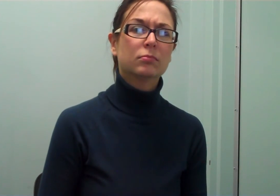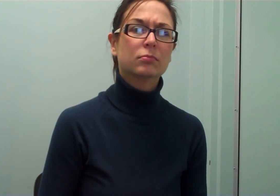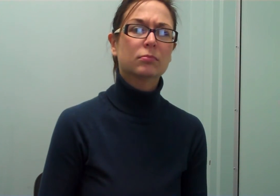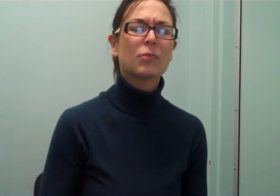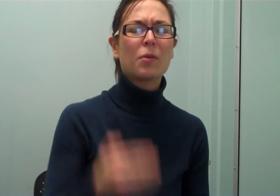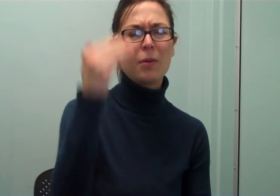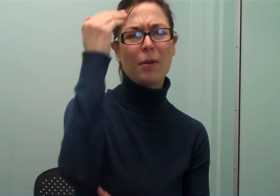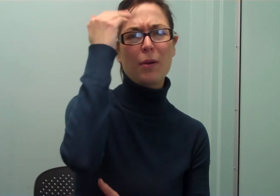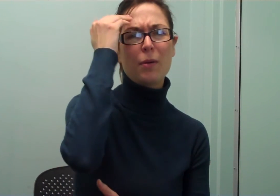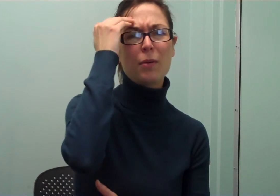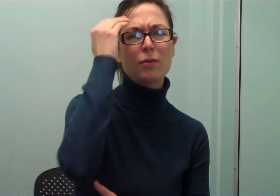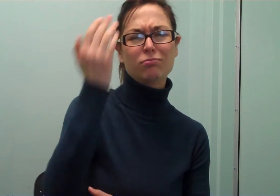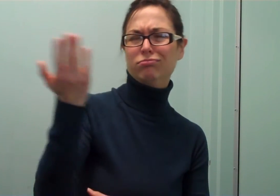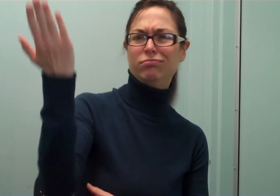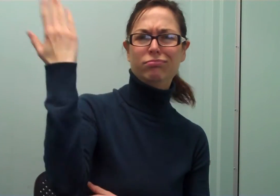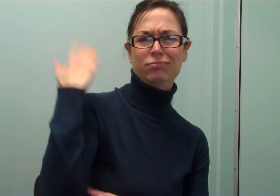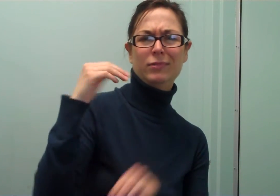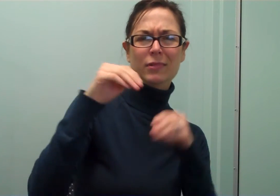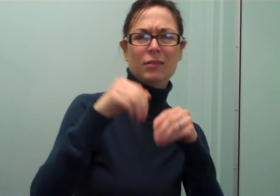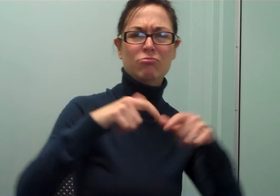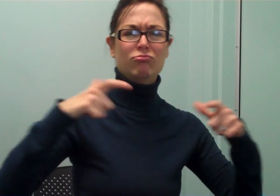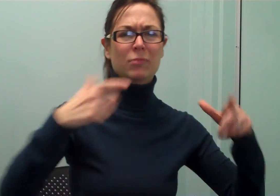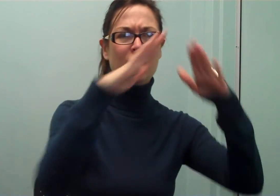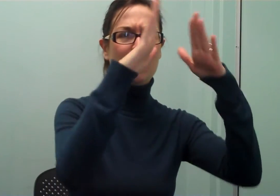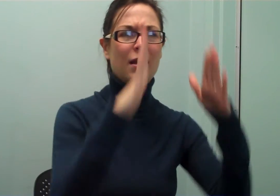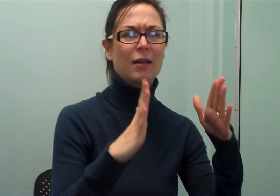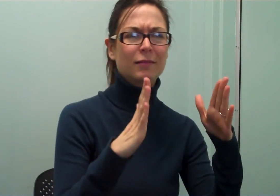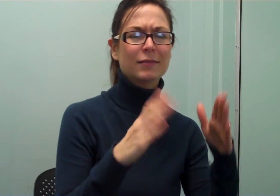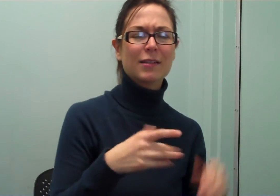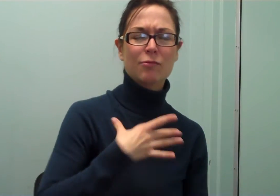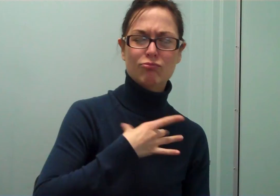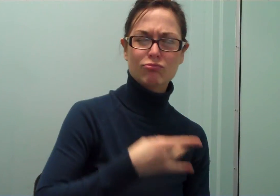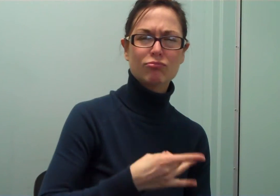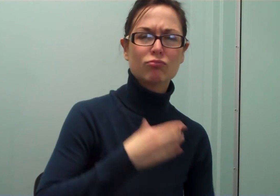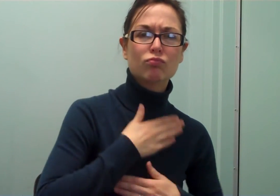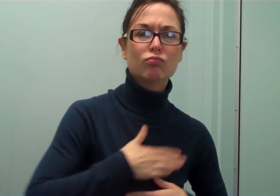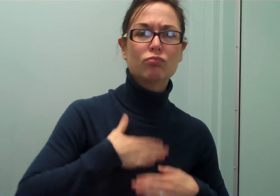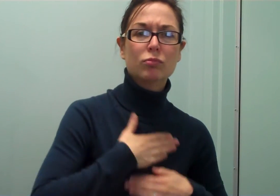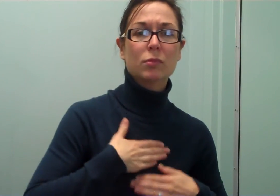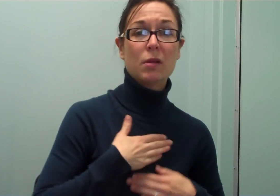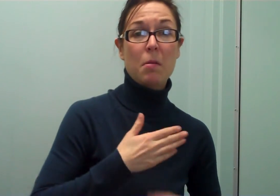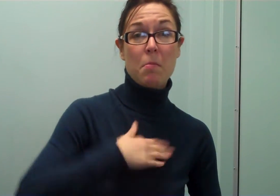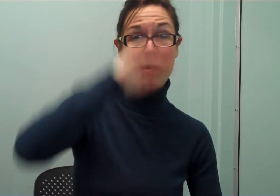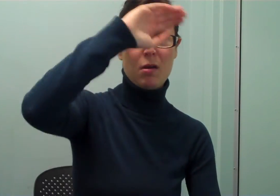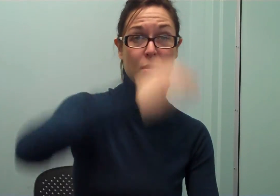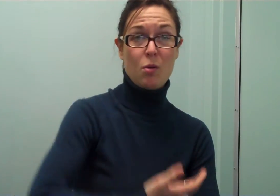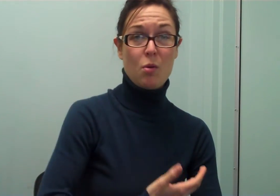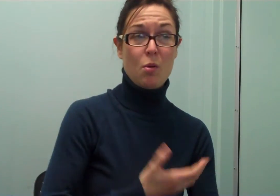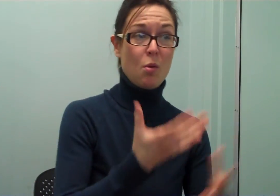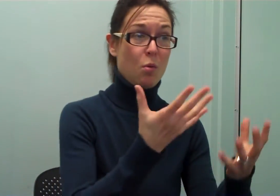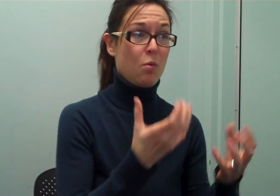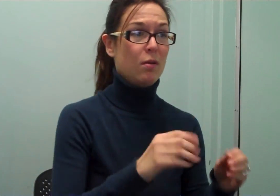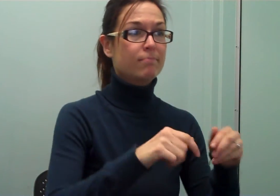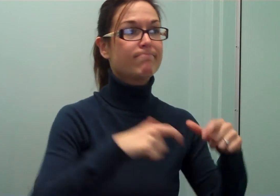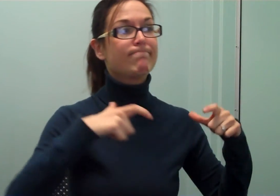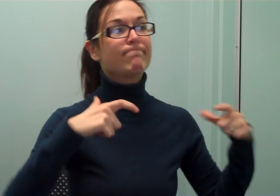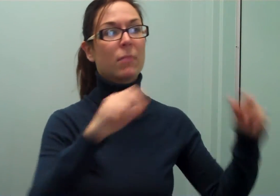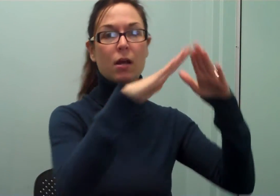large house, and that's what I'm looking for my son. I don't want to raise him in an apartment or a